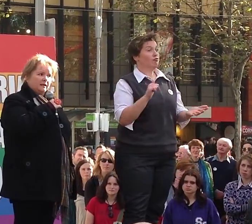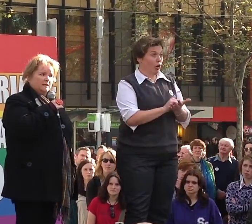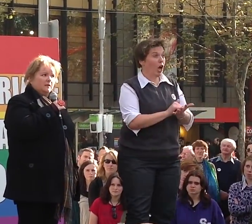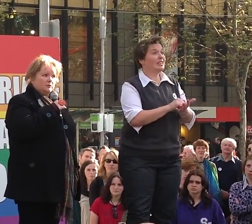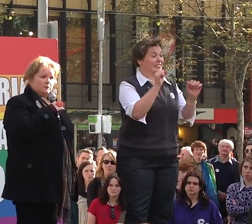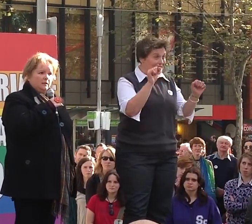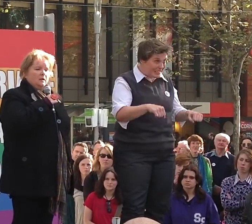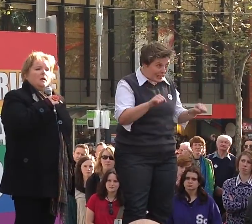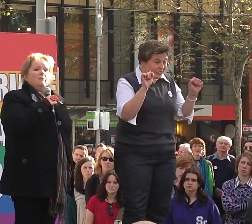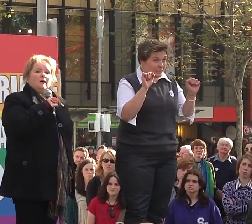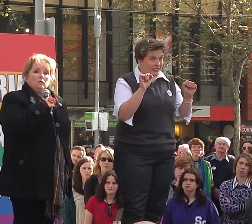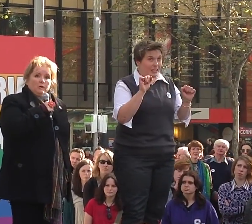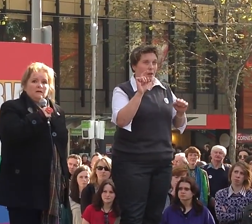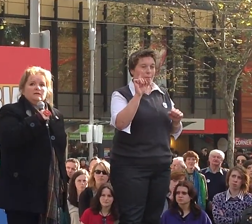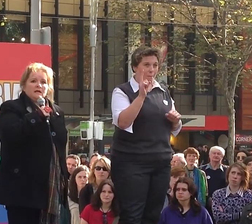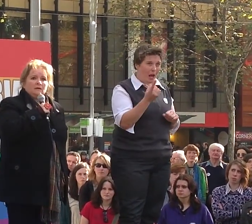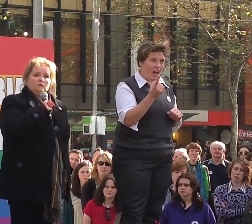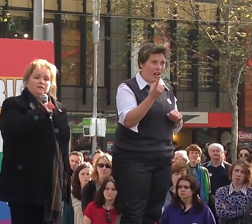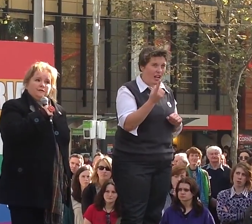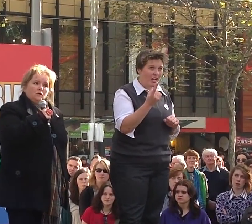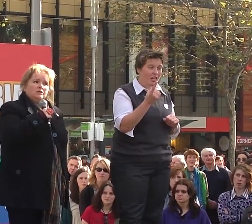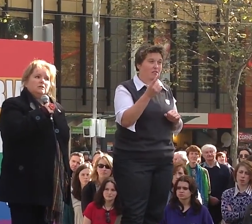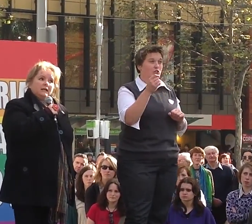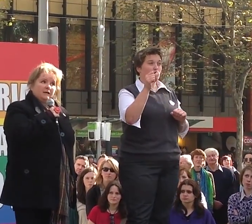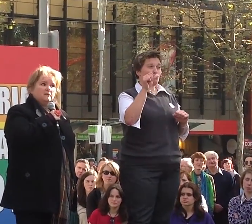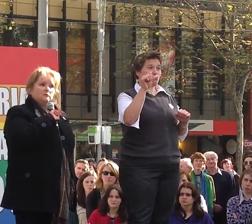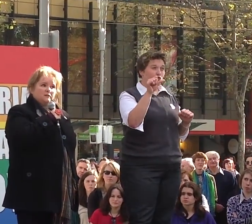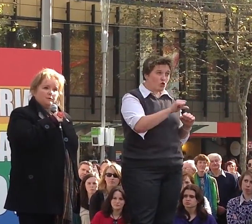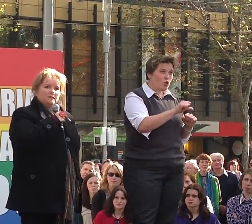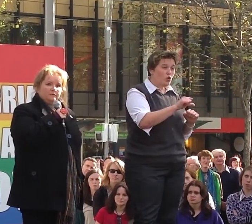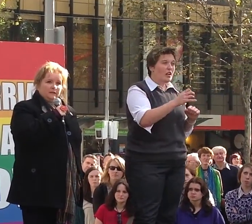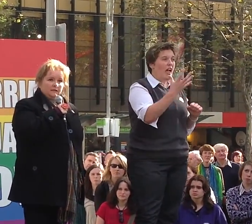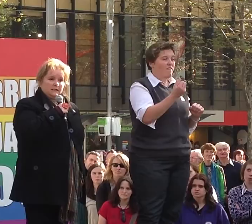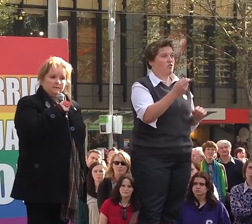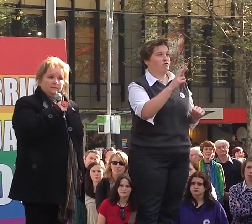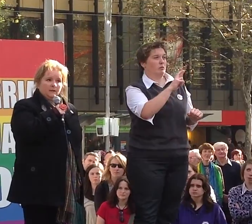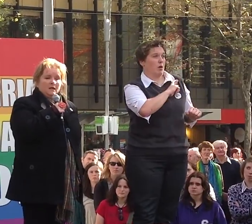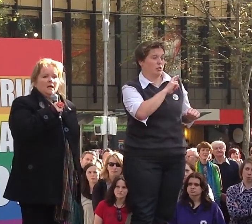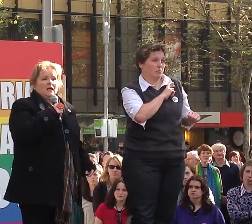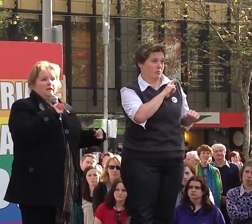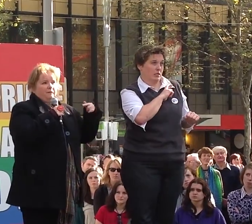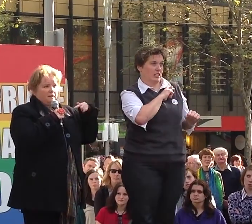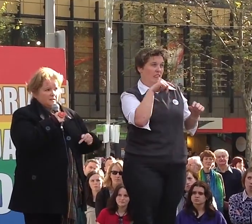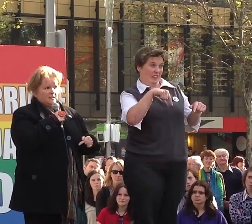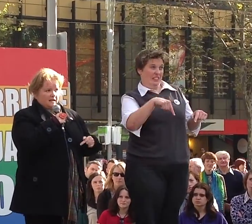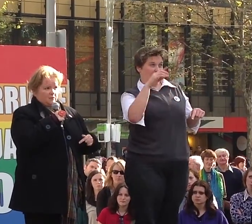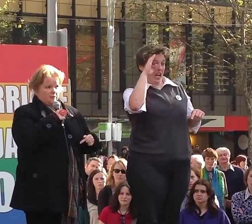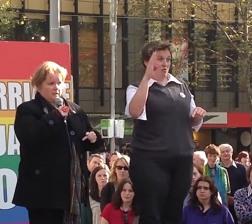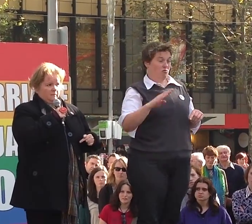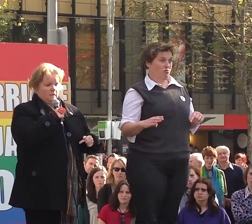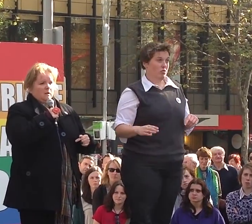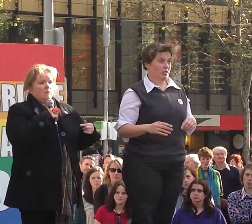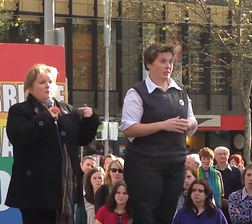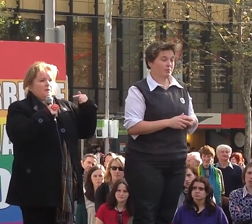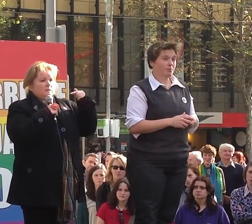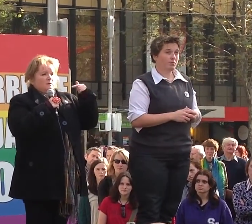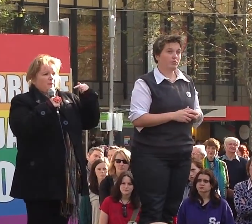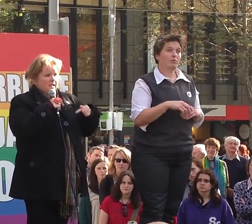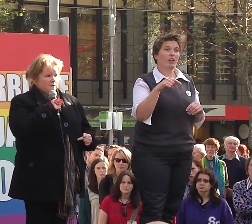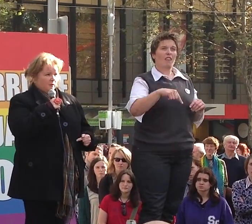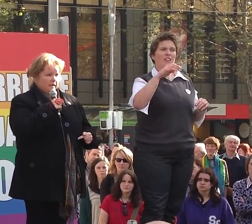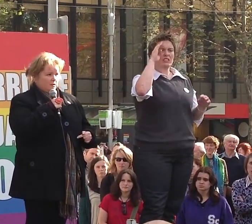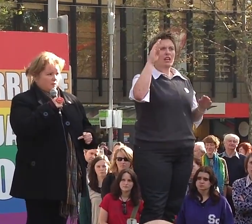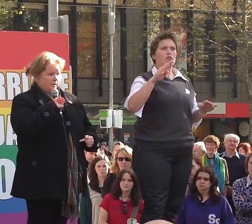are the lucky country. But with that good fortune comes a responsibility. If this country, with